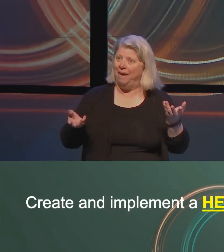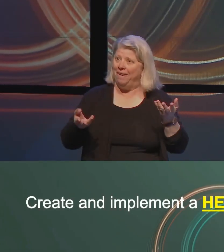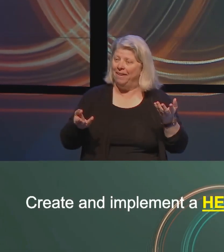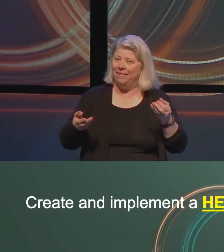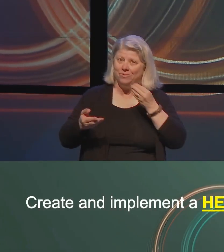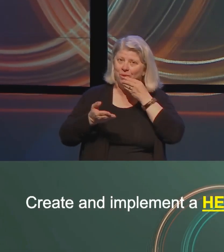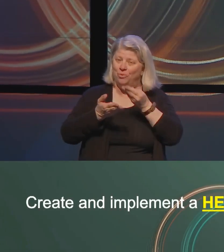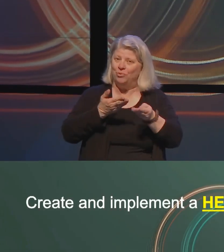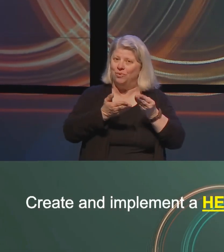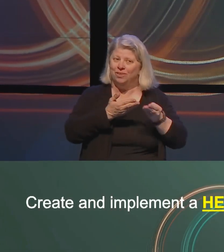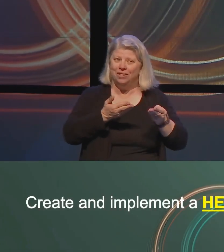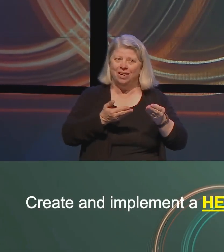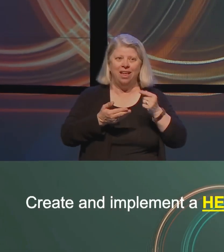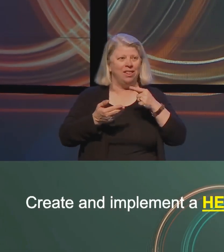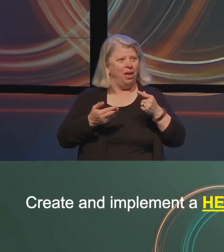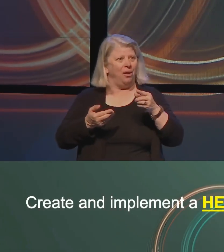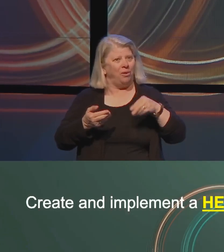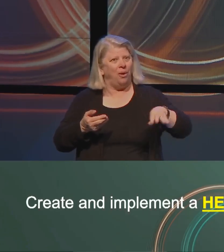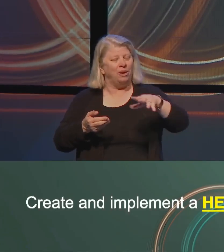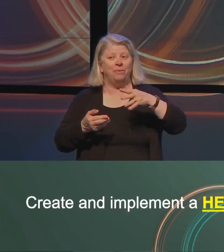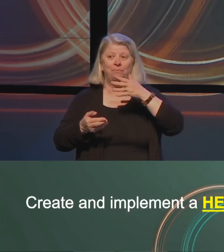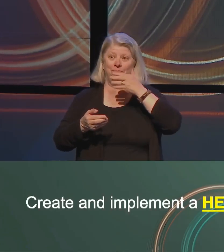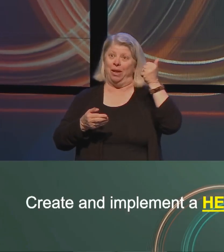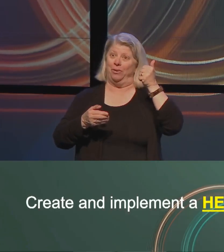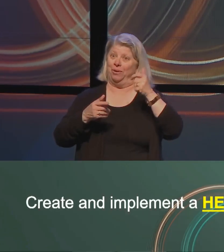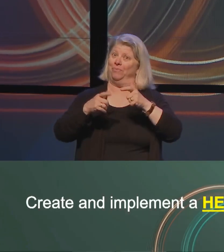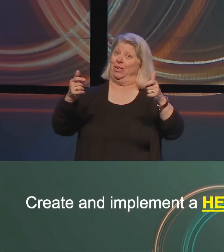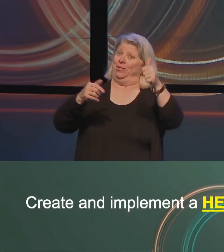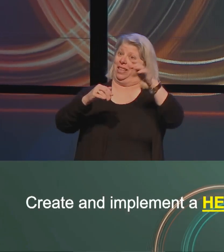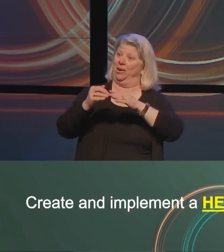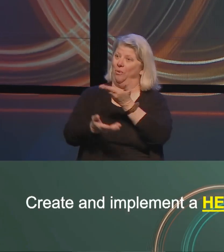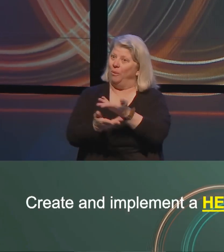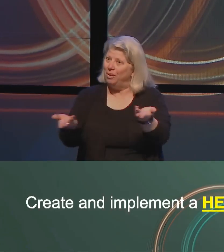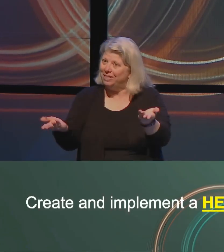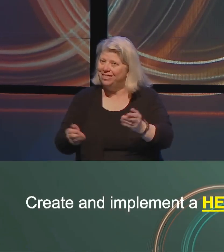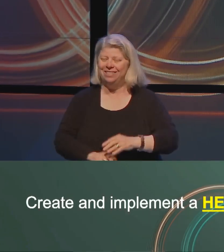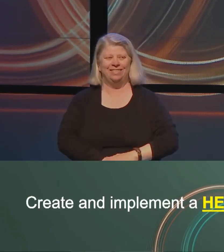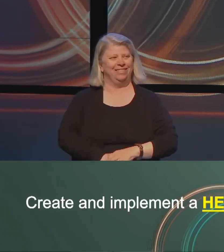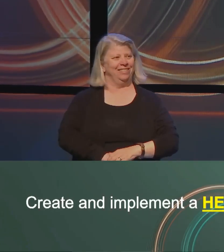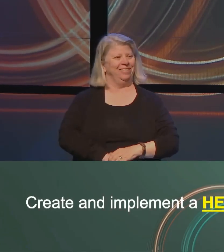Safeway, their garden is bigger and better than yours.